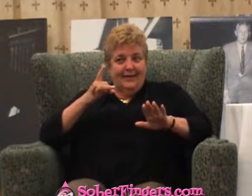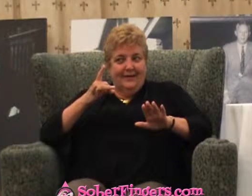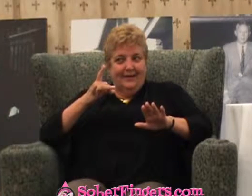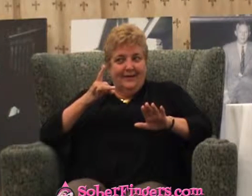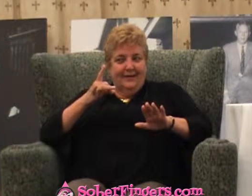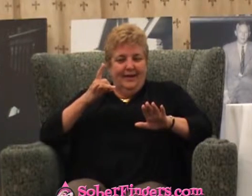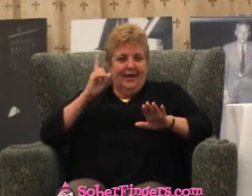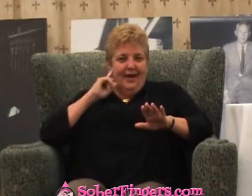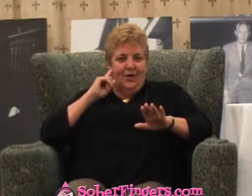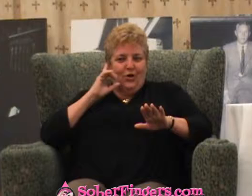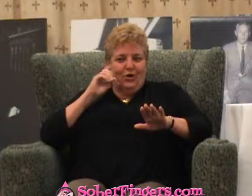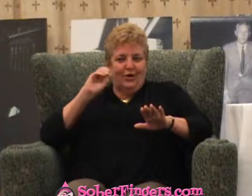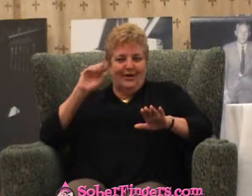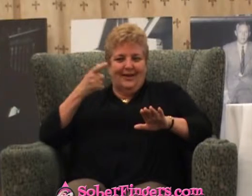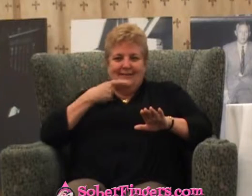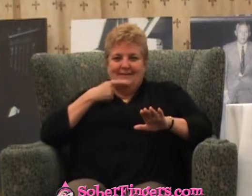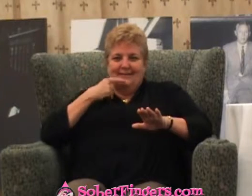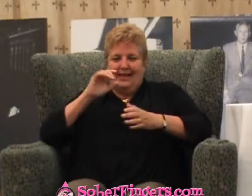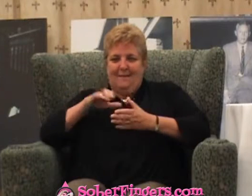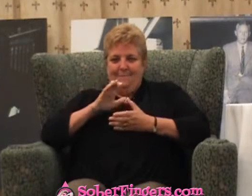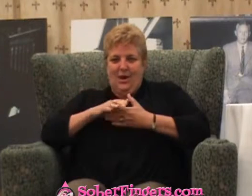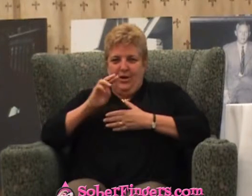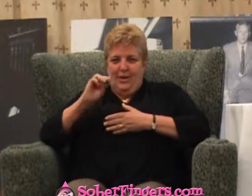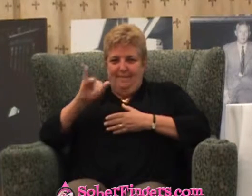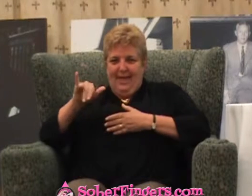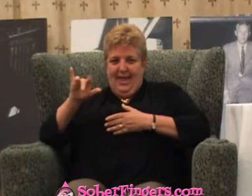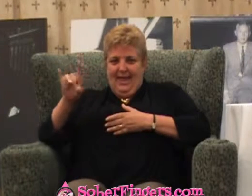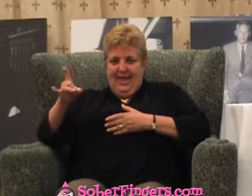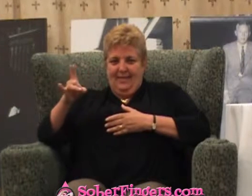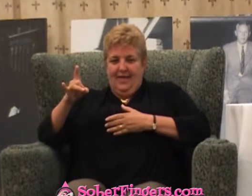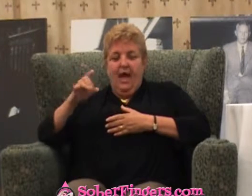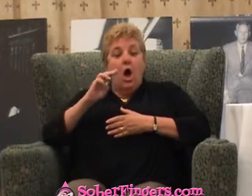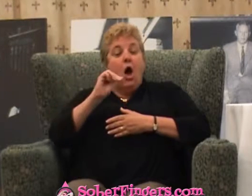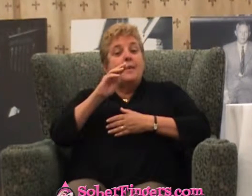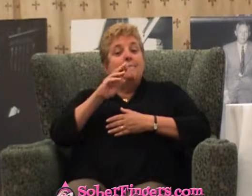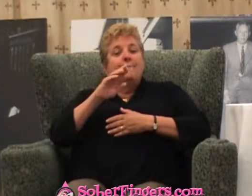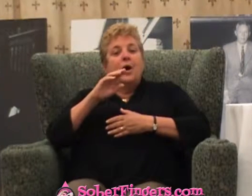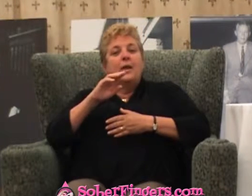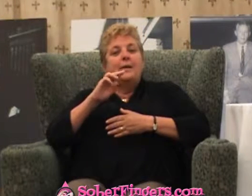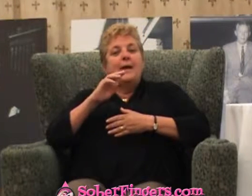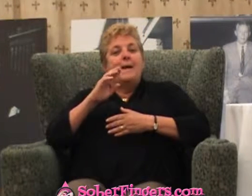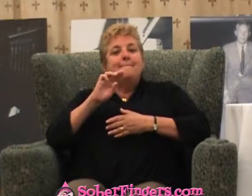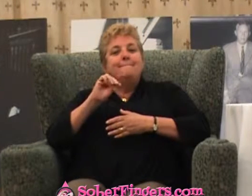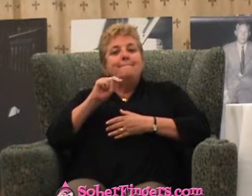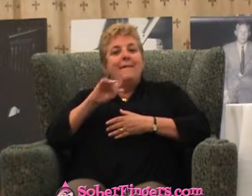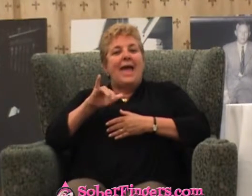on May 7th. But on May the 8th, on my wife's birthday, we got married. I married the mother of my